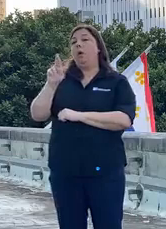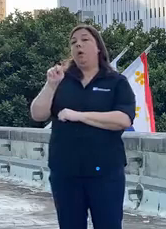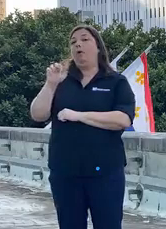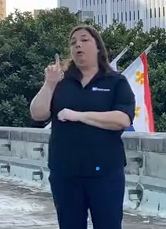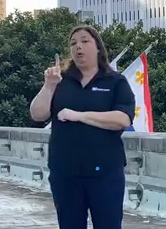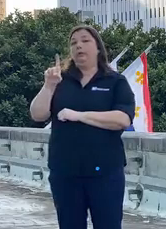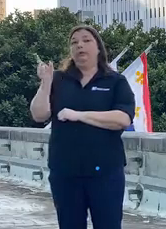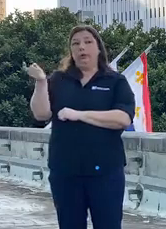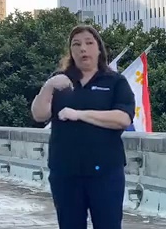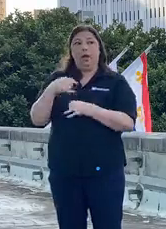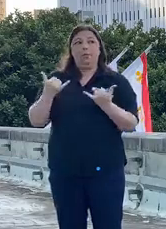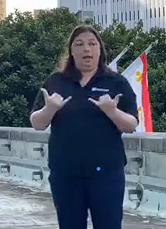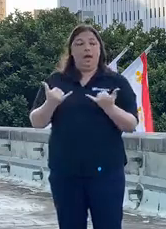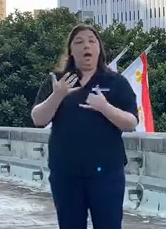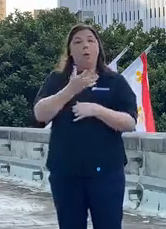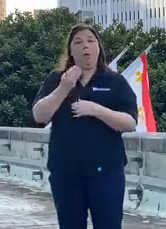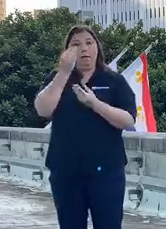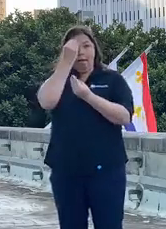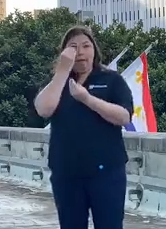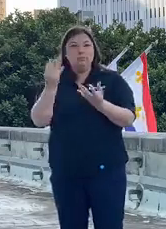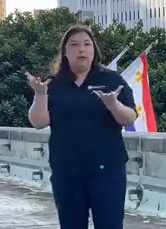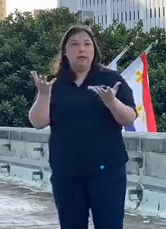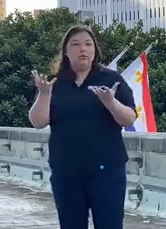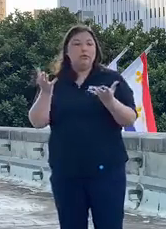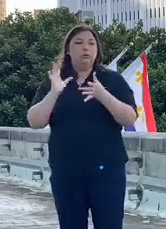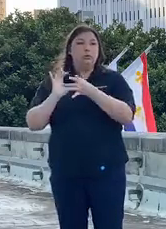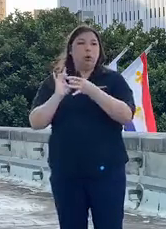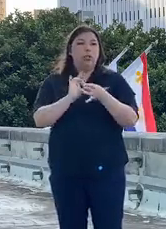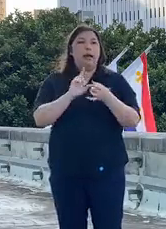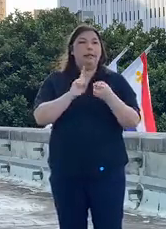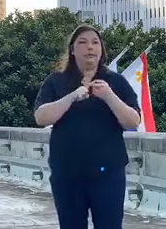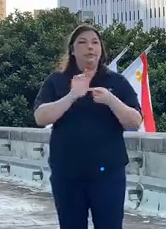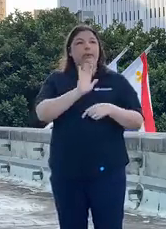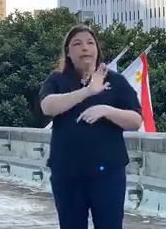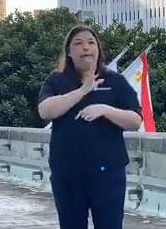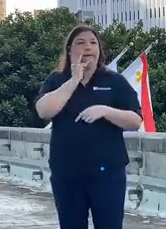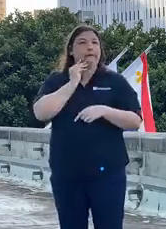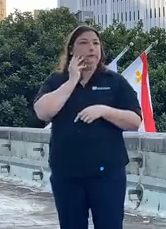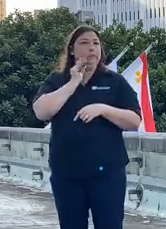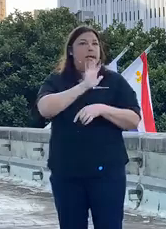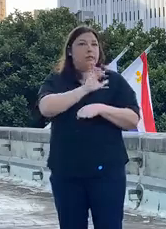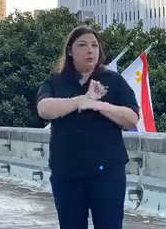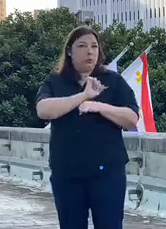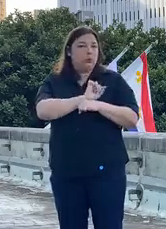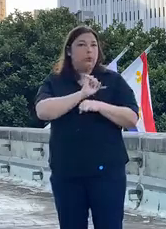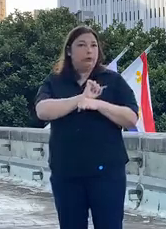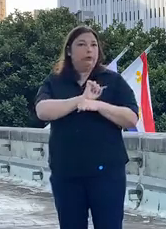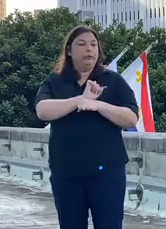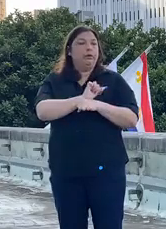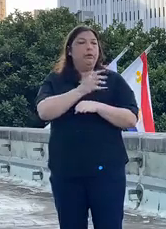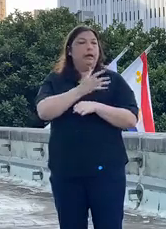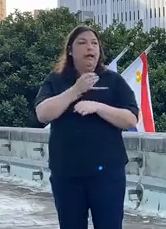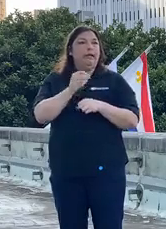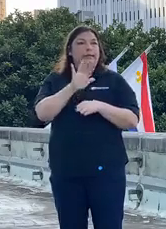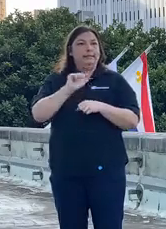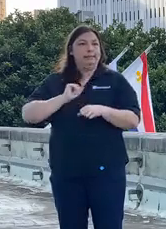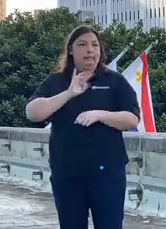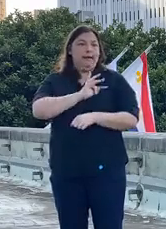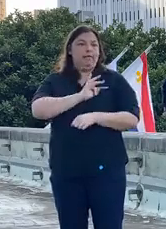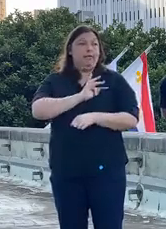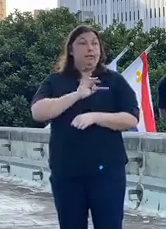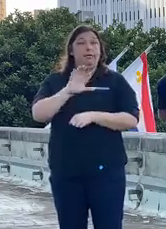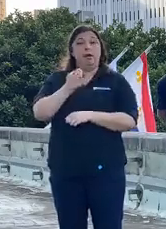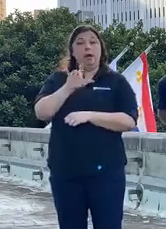come up now and to give you updates as it relates to what he's been working on and his entire staff.